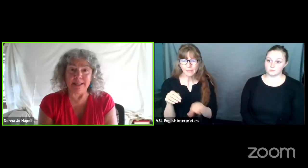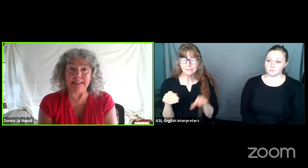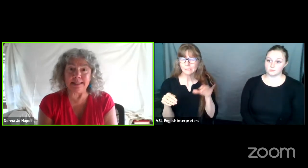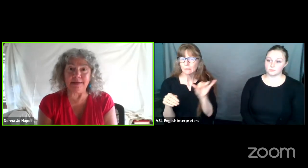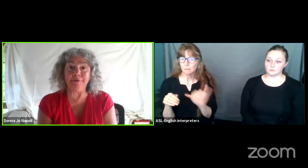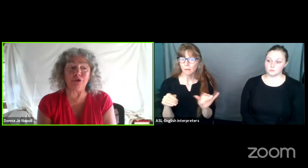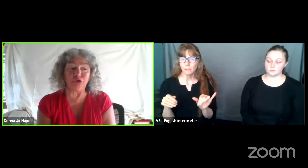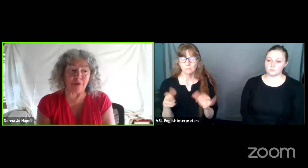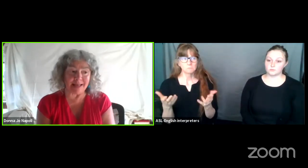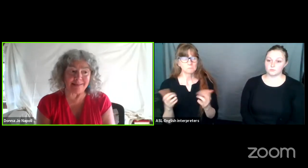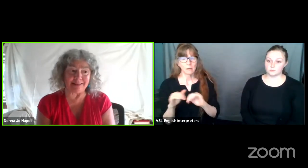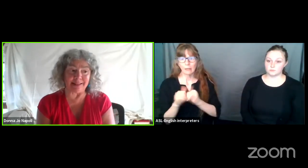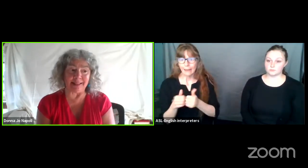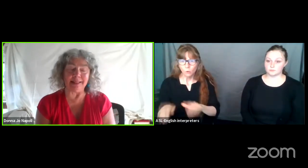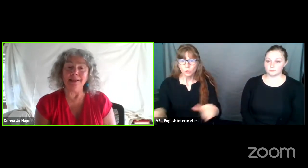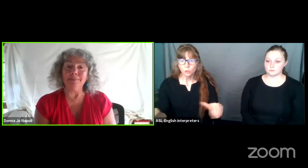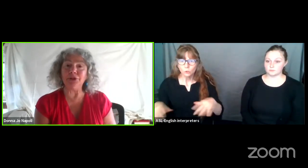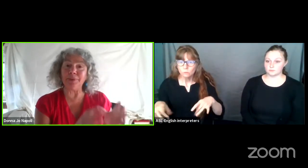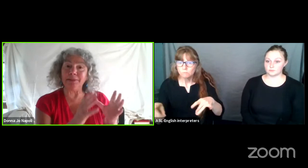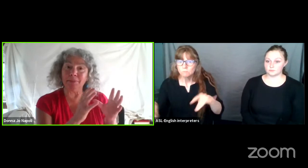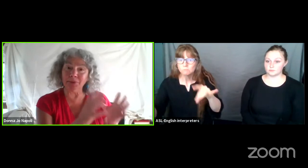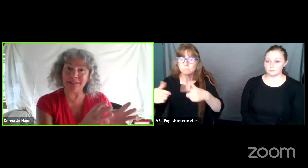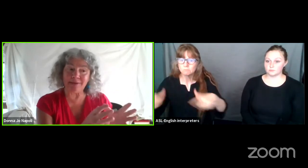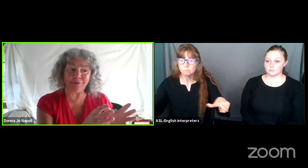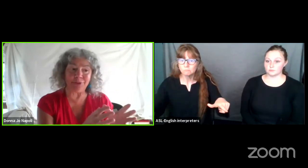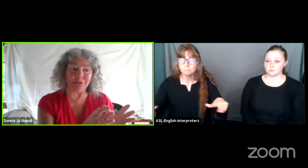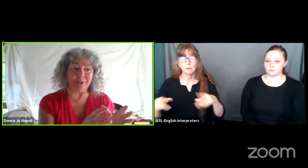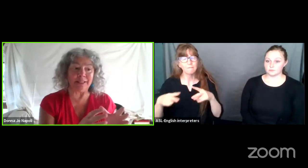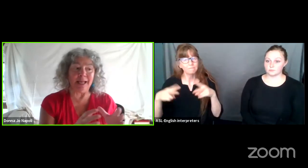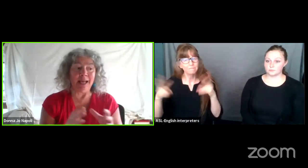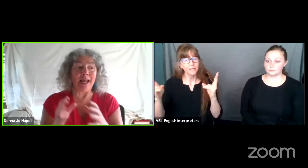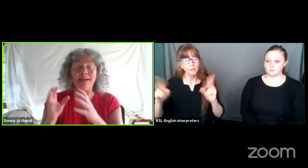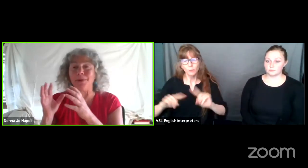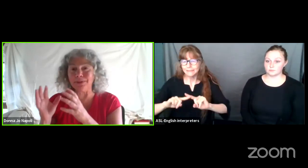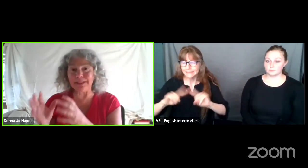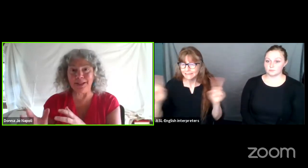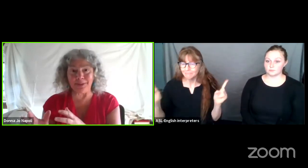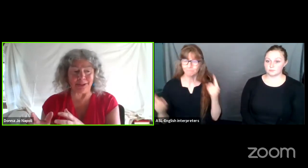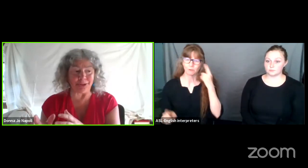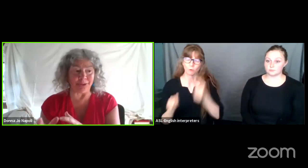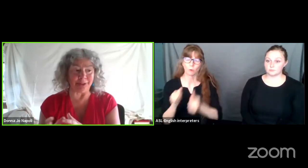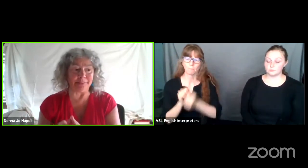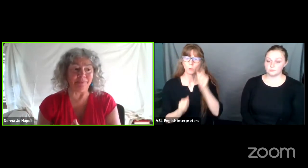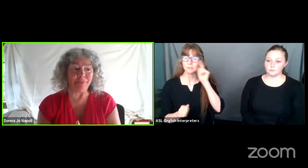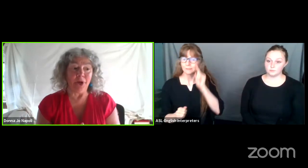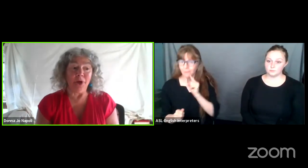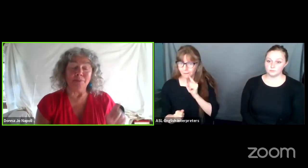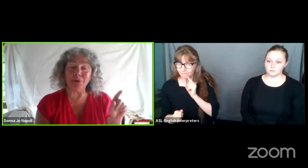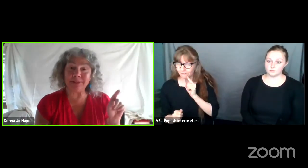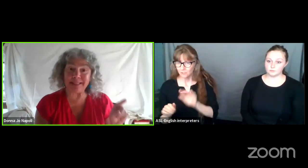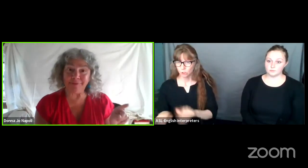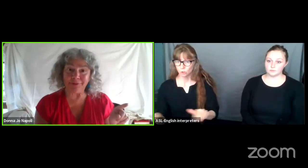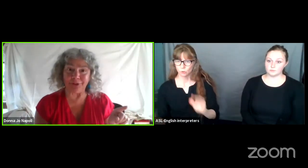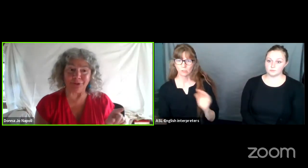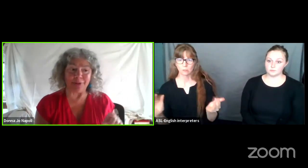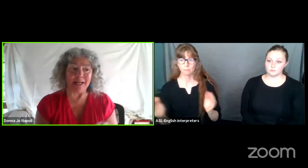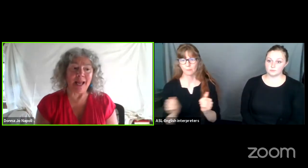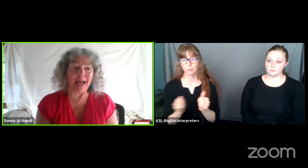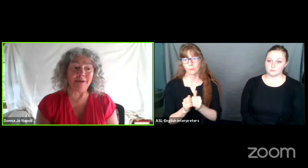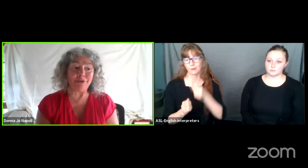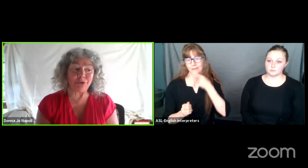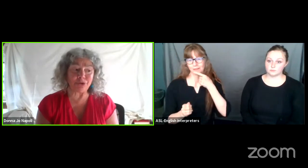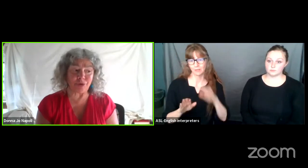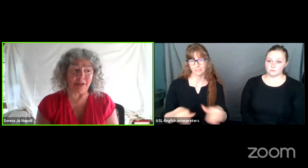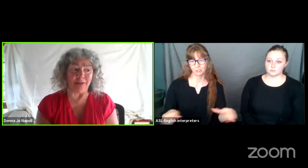language can differ drastically between most deaf children and most hearing children. Most deaf